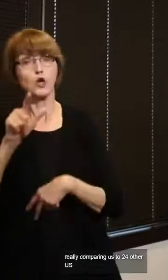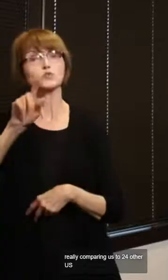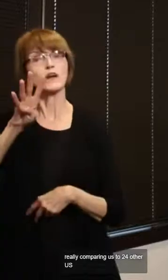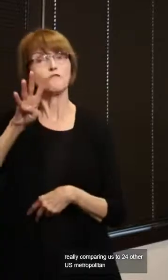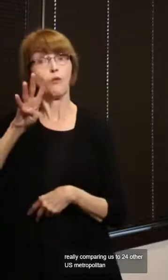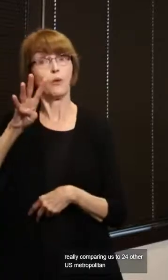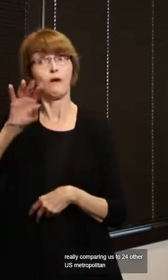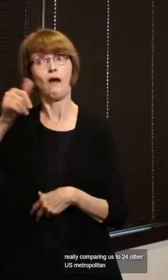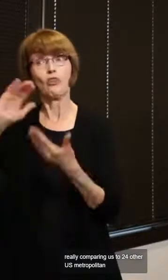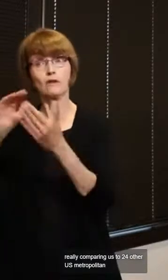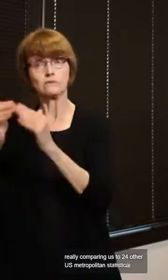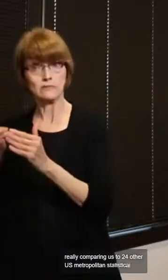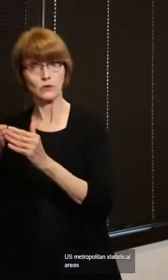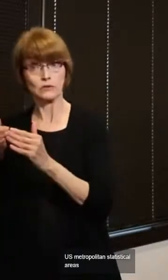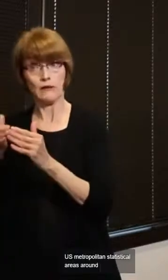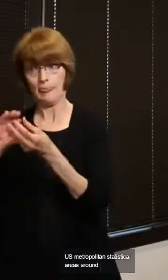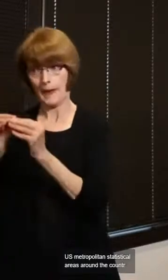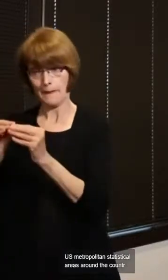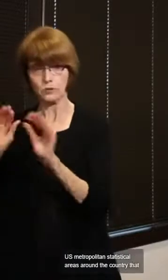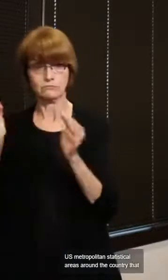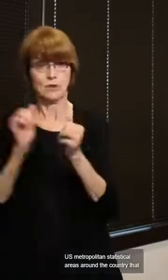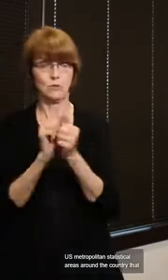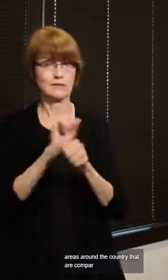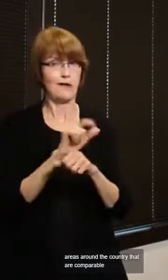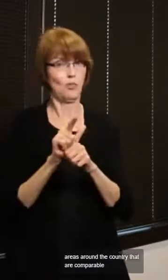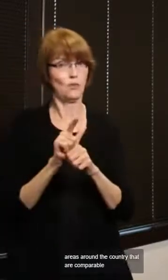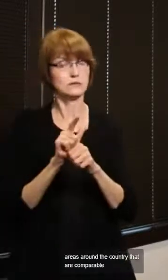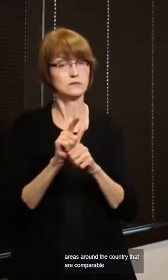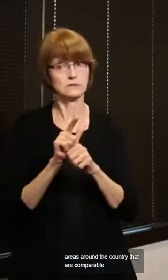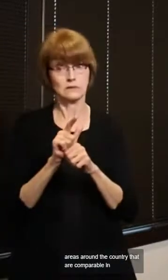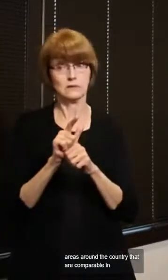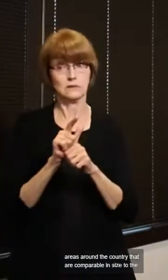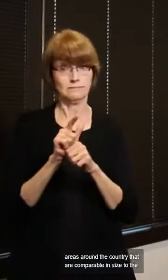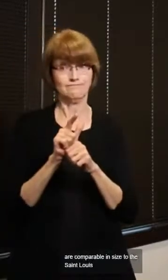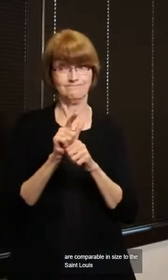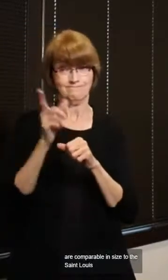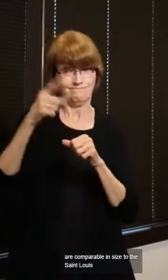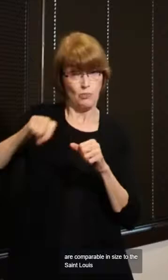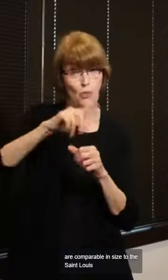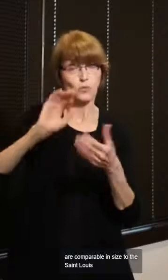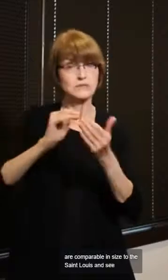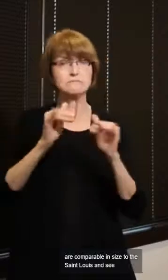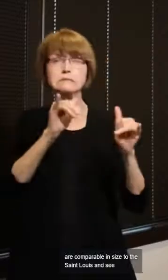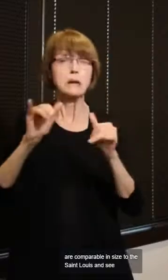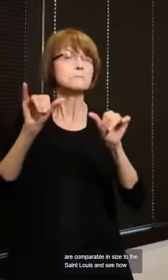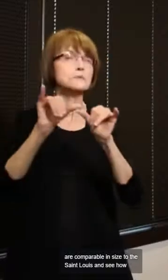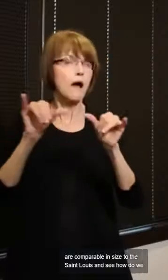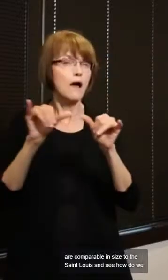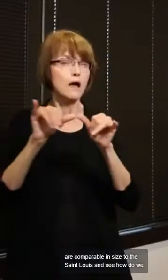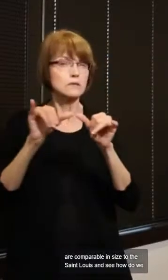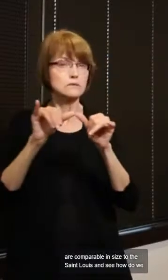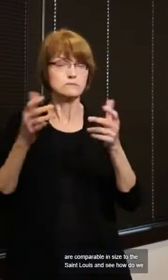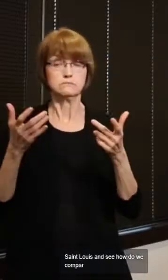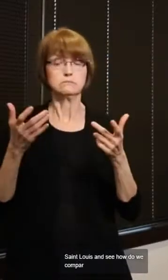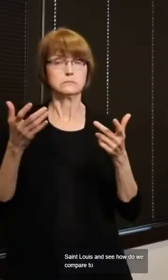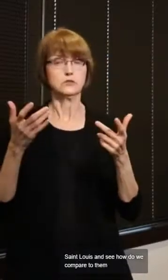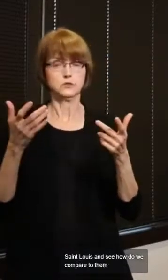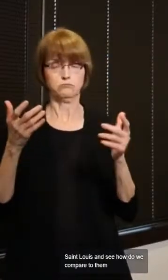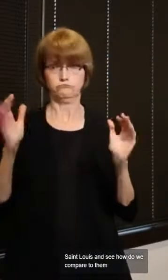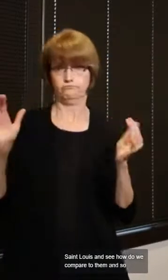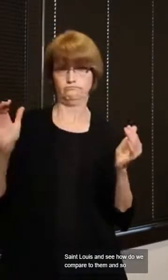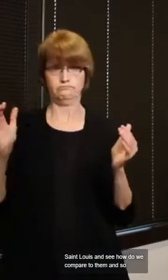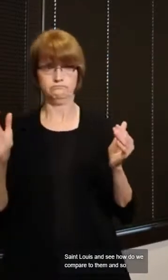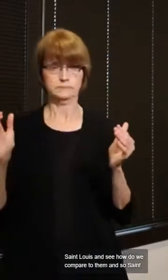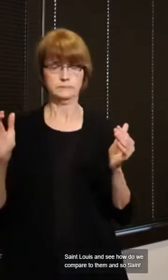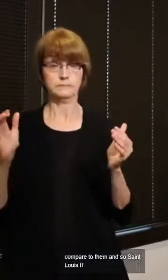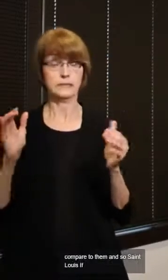metropolitan statistical areas around the country that are comparable in size to St. Louis, and see how do we compare to them. And so